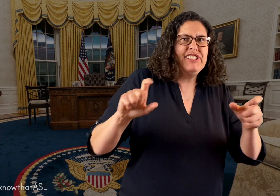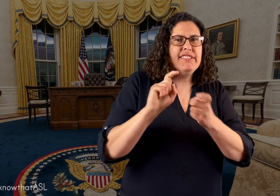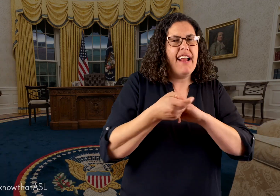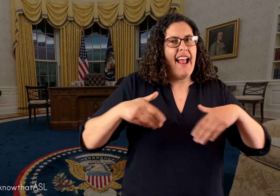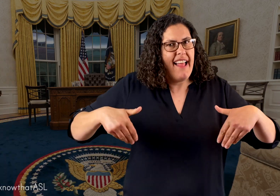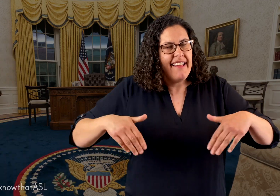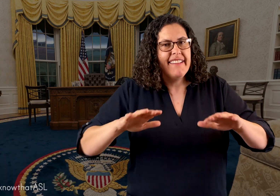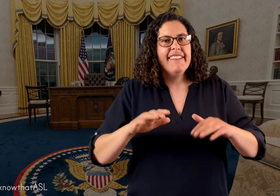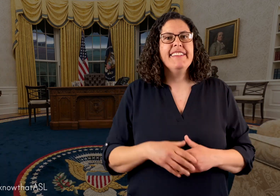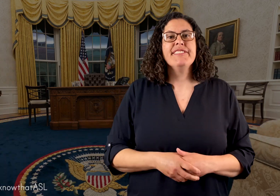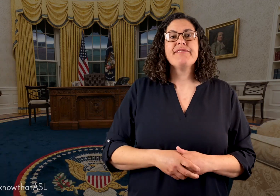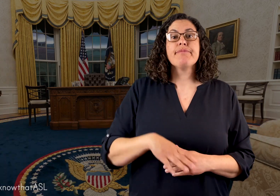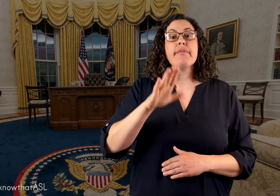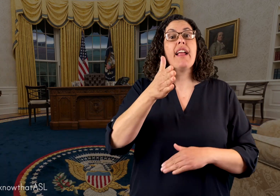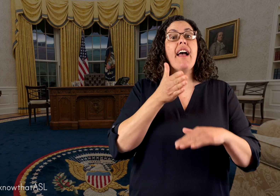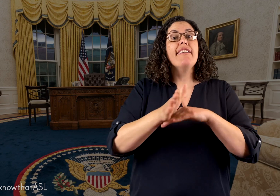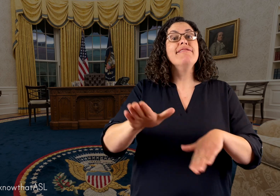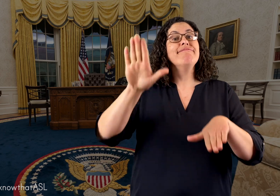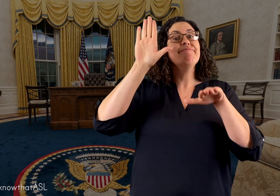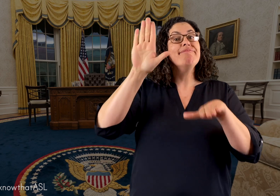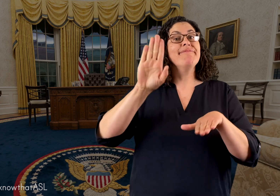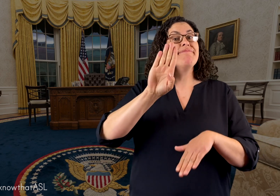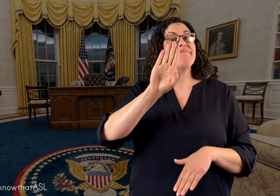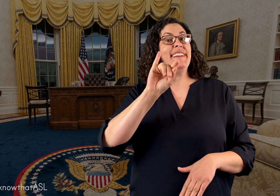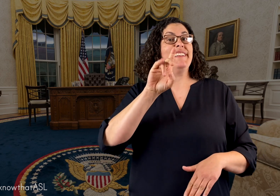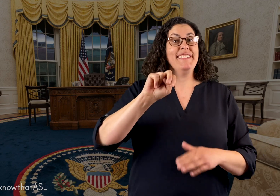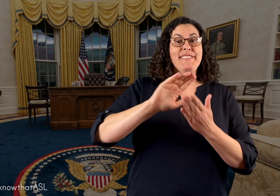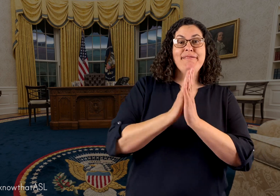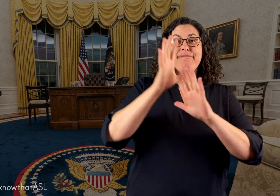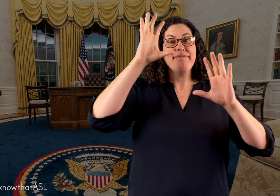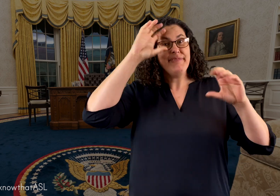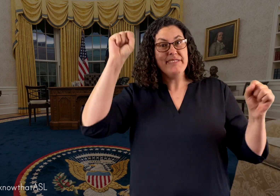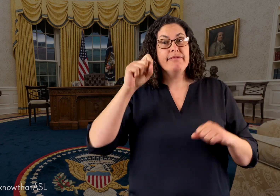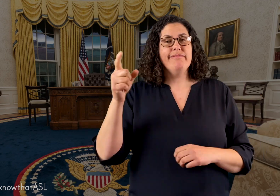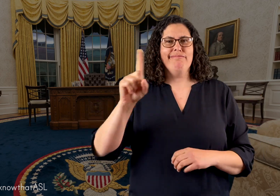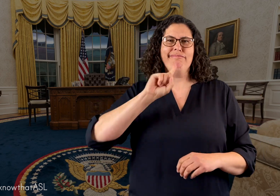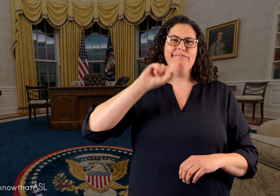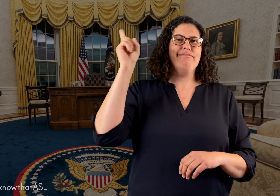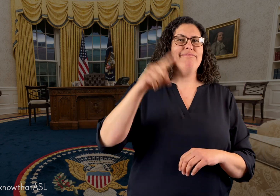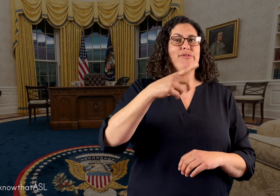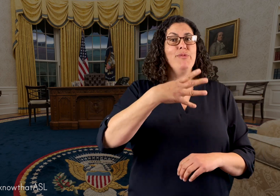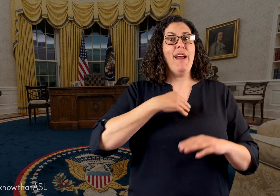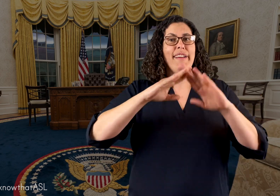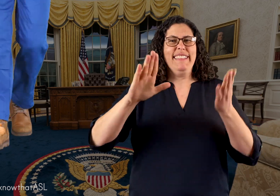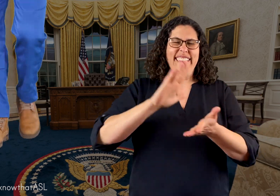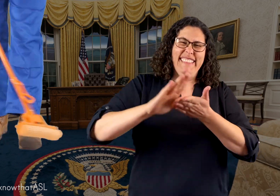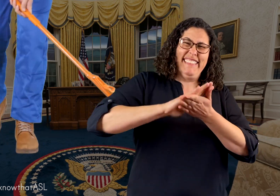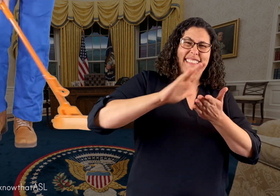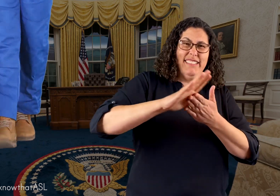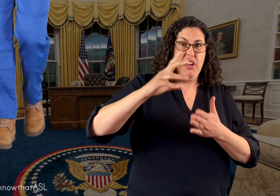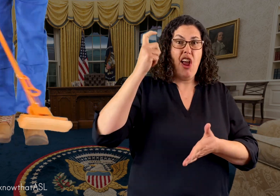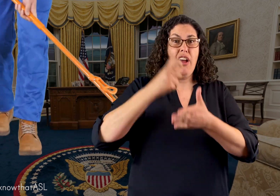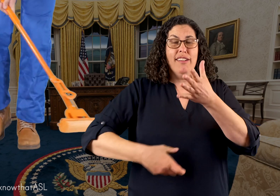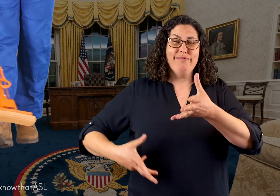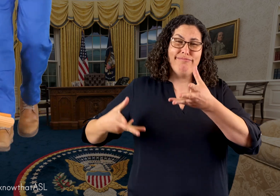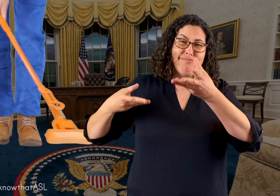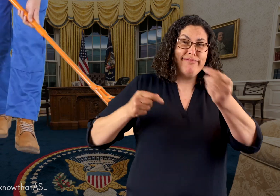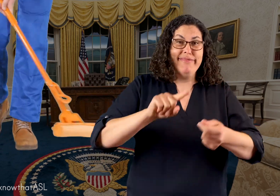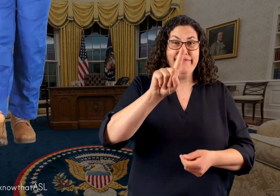huge changes yet, just some minor ones. So after the inauguration, Biden became president and he went ahead and had the whole White